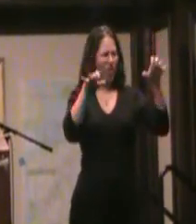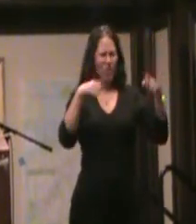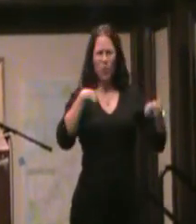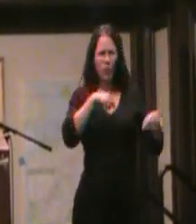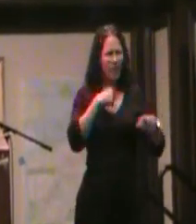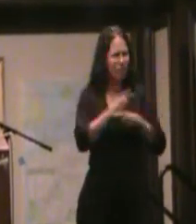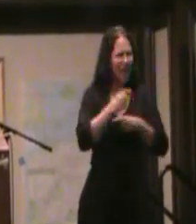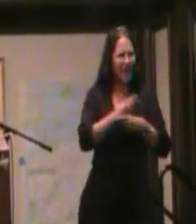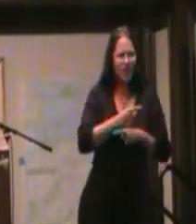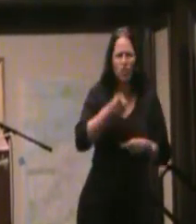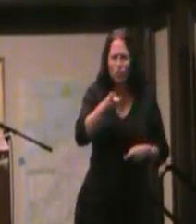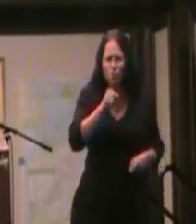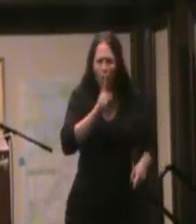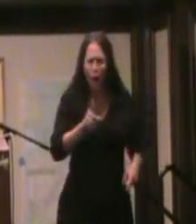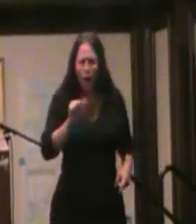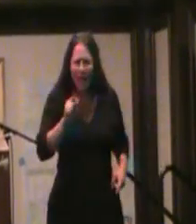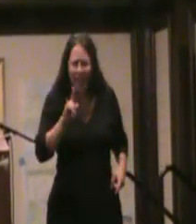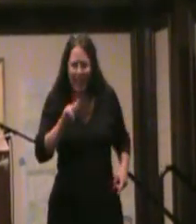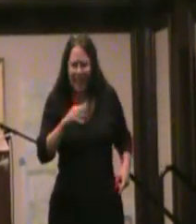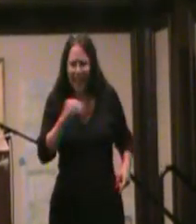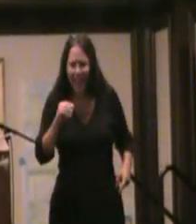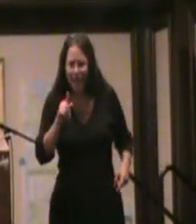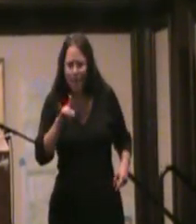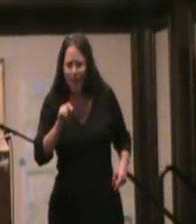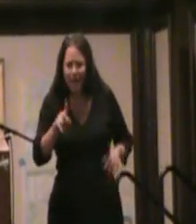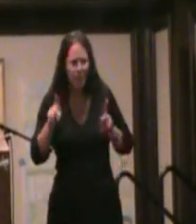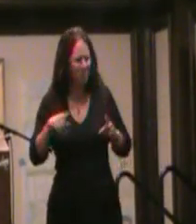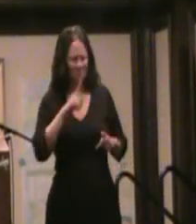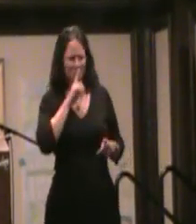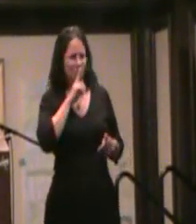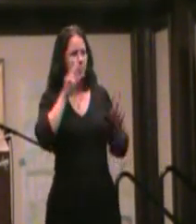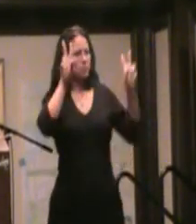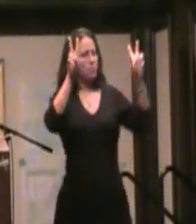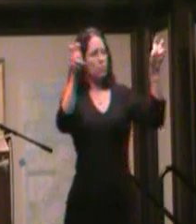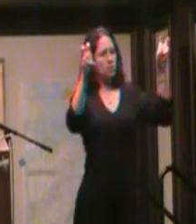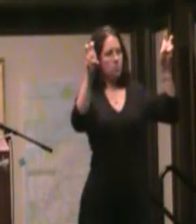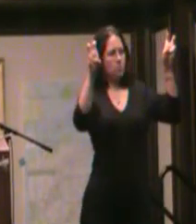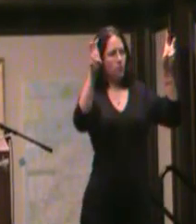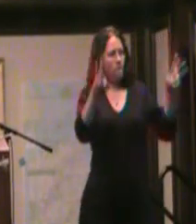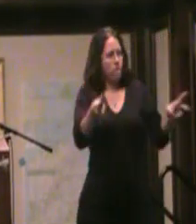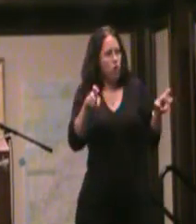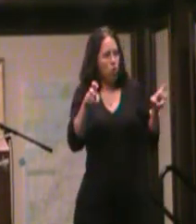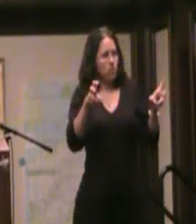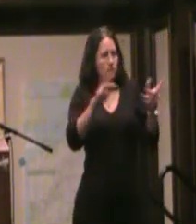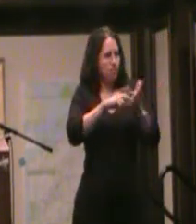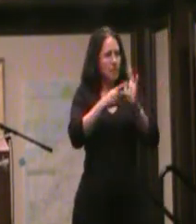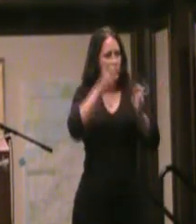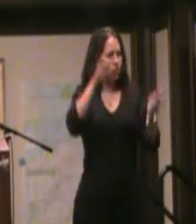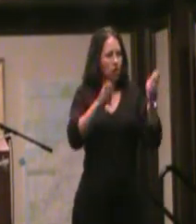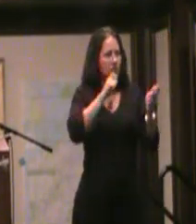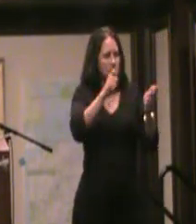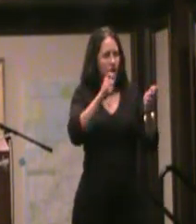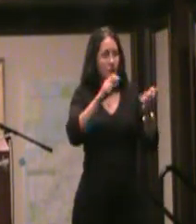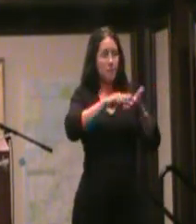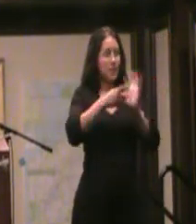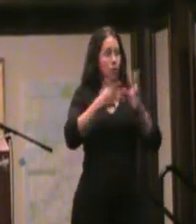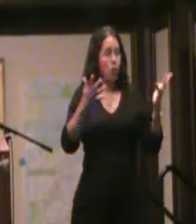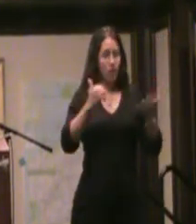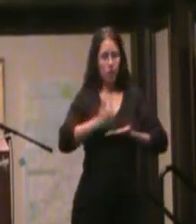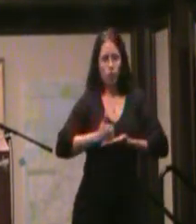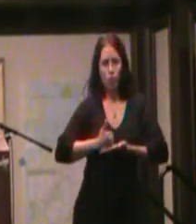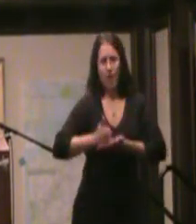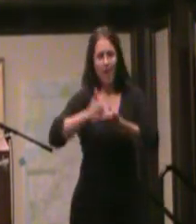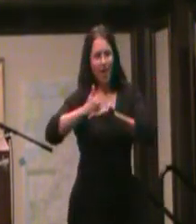we don't use that in conversation. But this is frozen language. It means to help